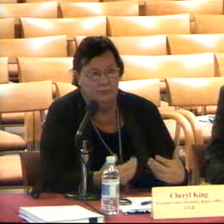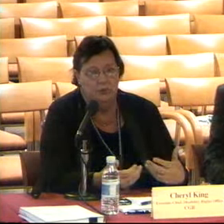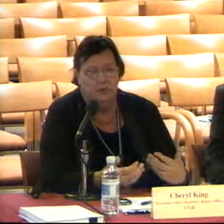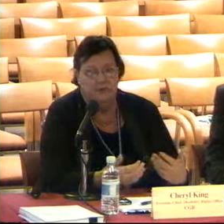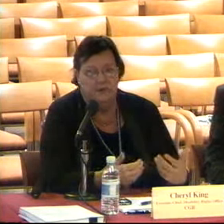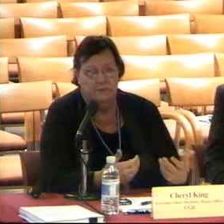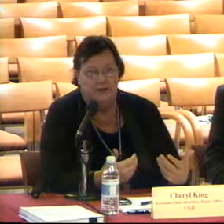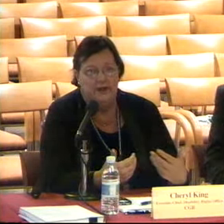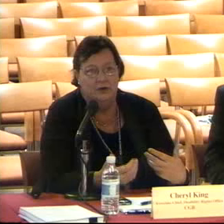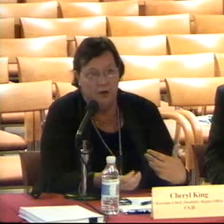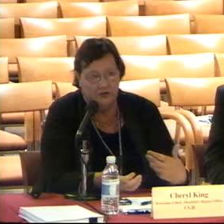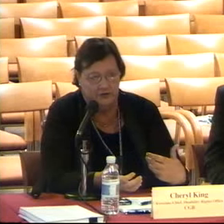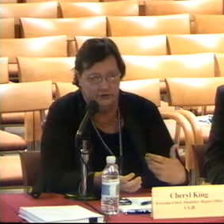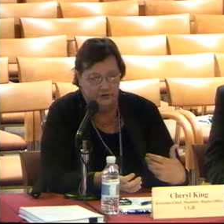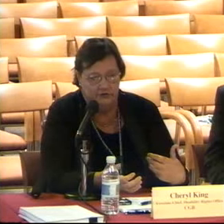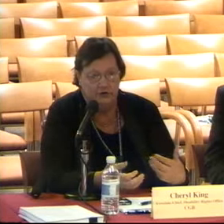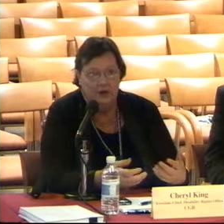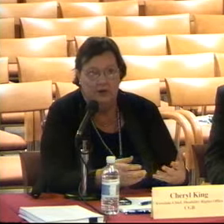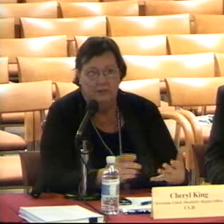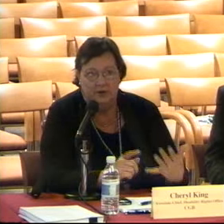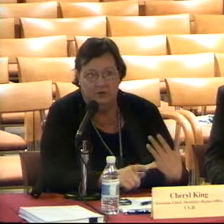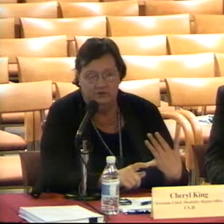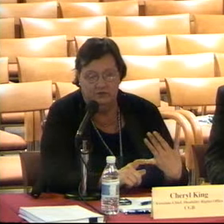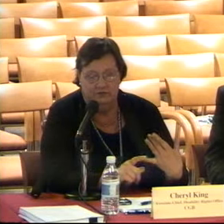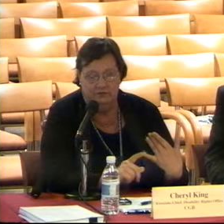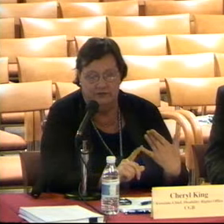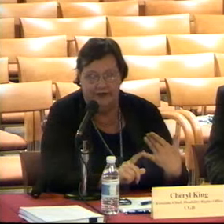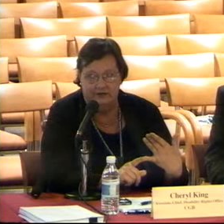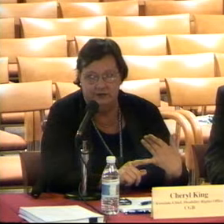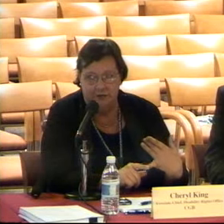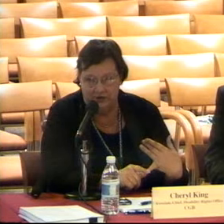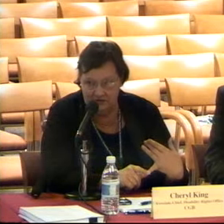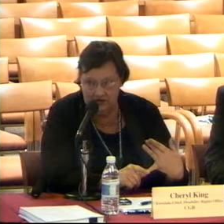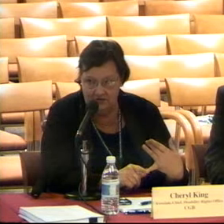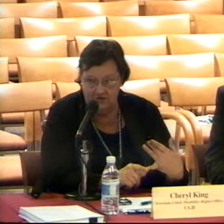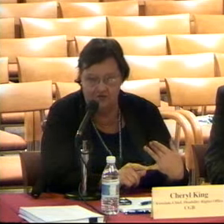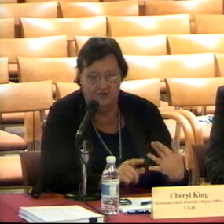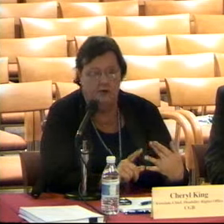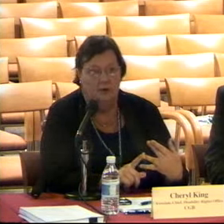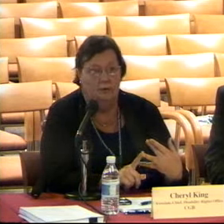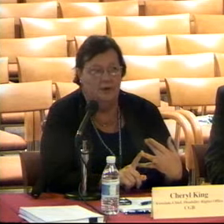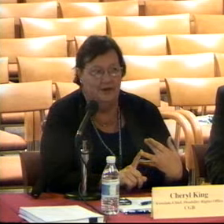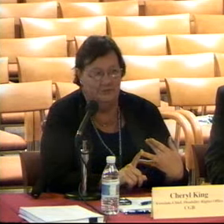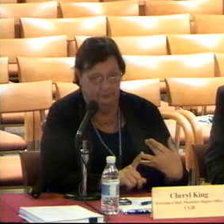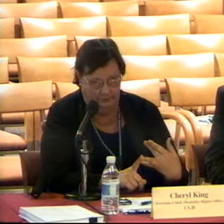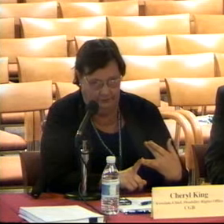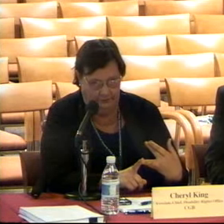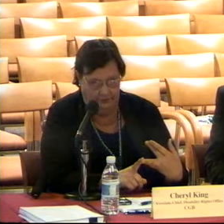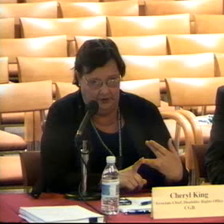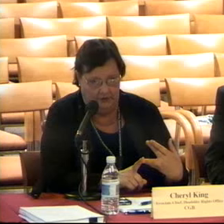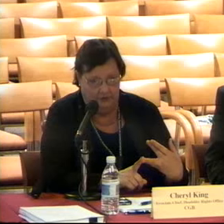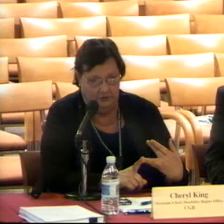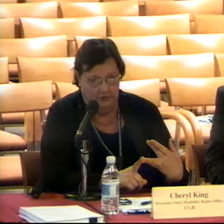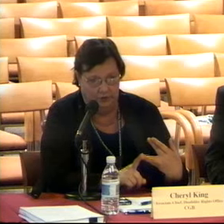through the relay call centers, because that industry exists. We have